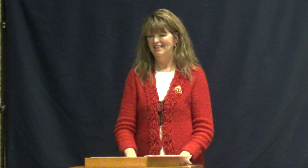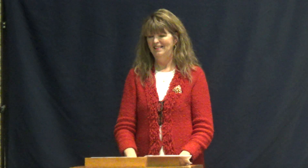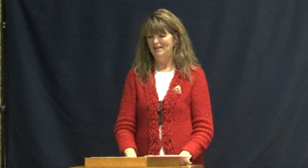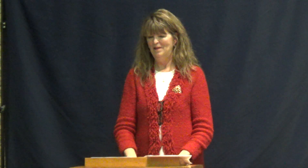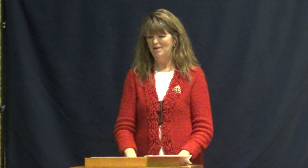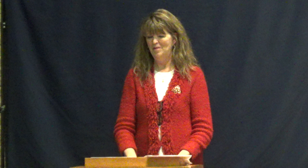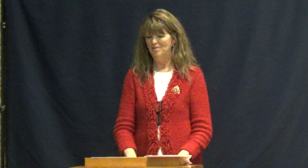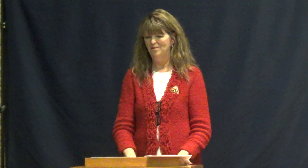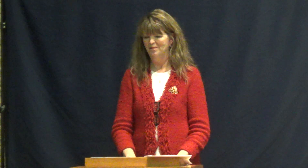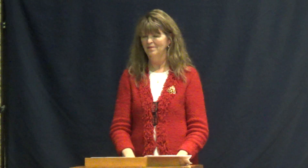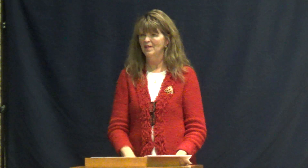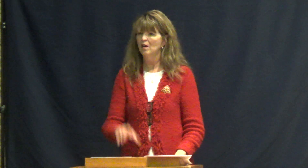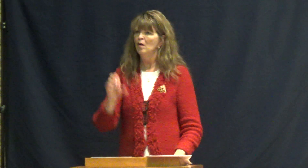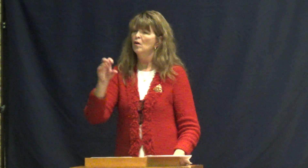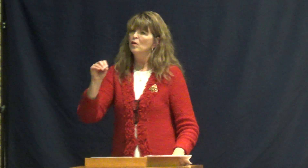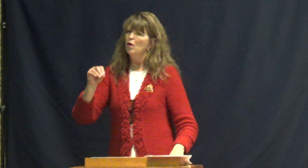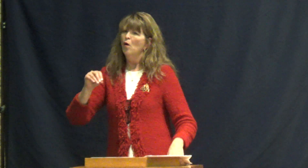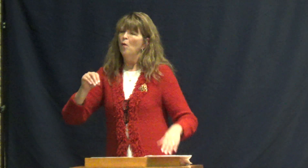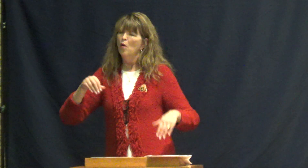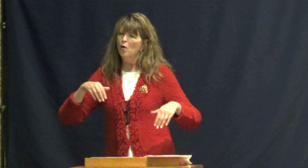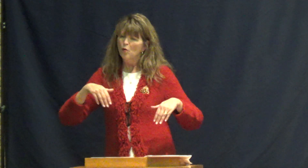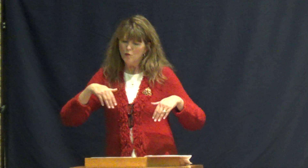and he is Christ the Lord."